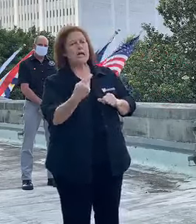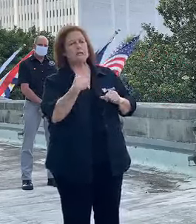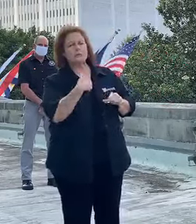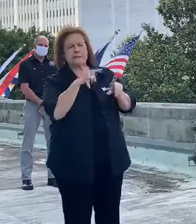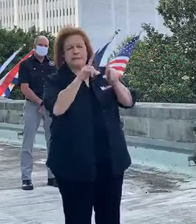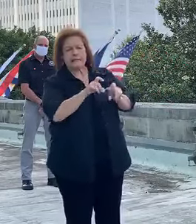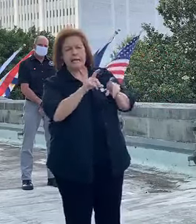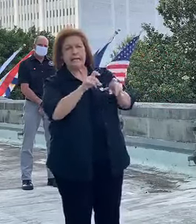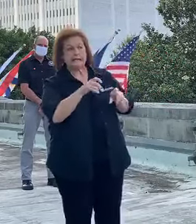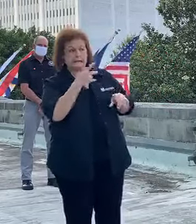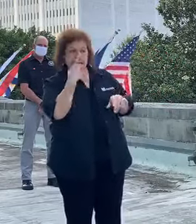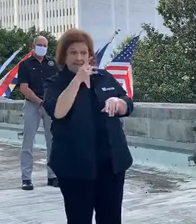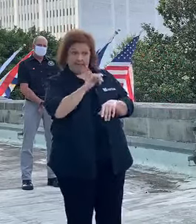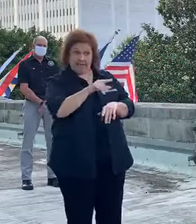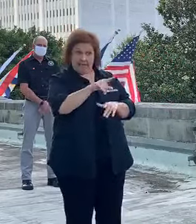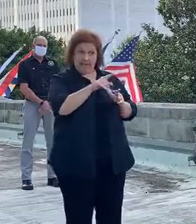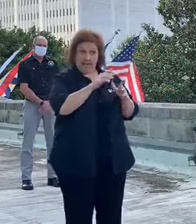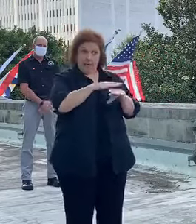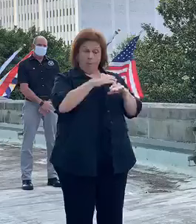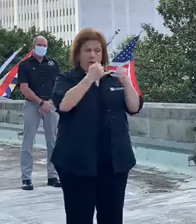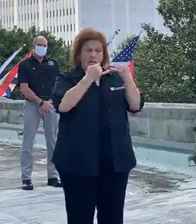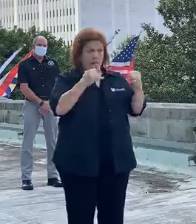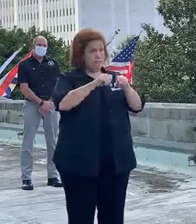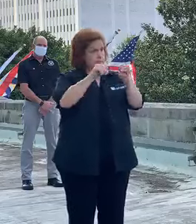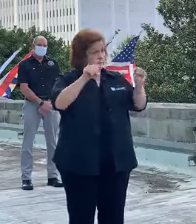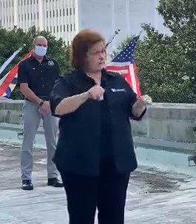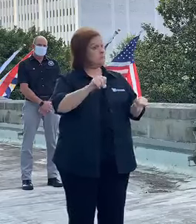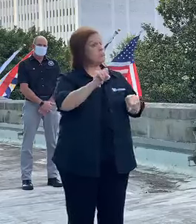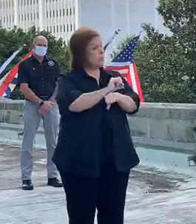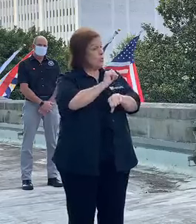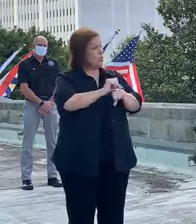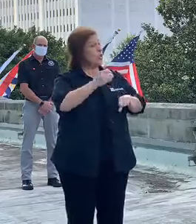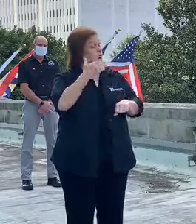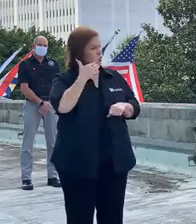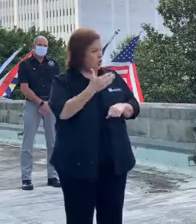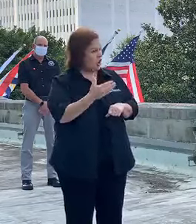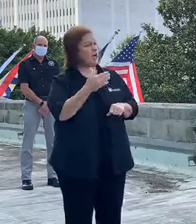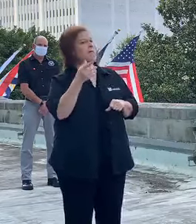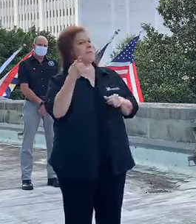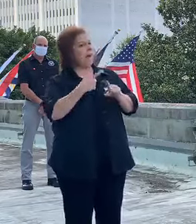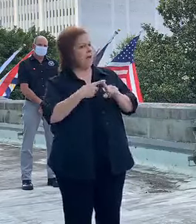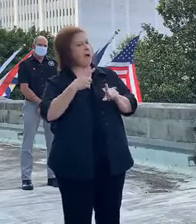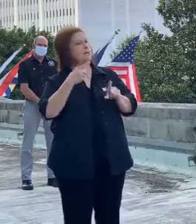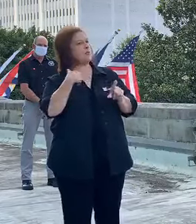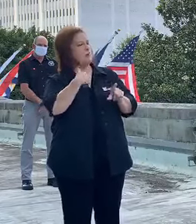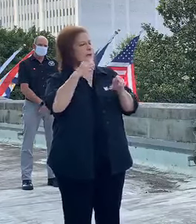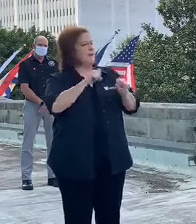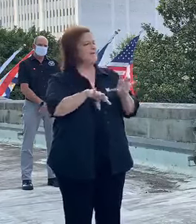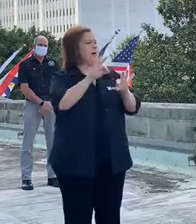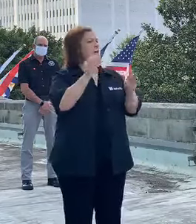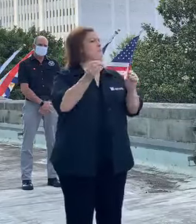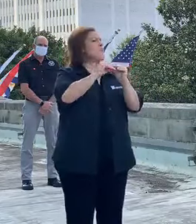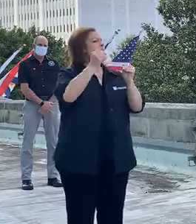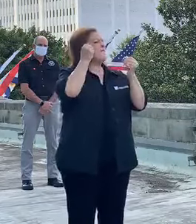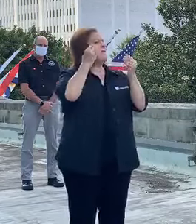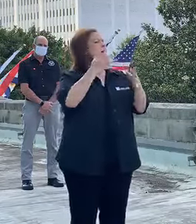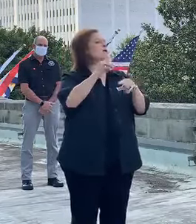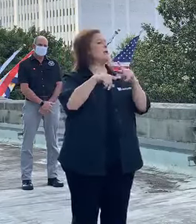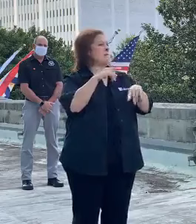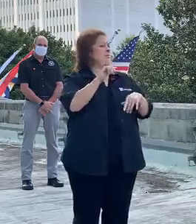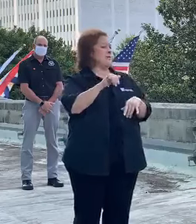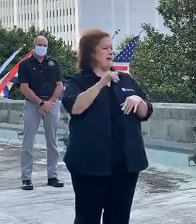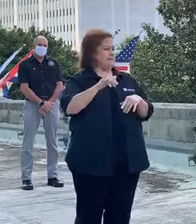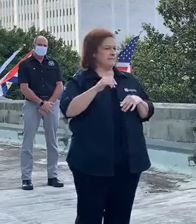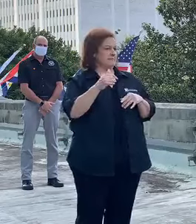test it out ourselves to make sure that our folks are getting the information that they need, but in a timely manner. We